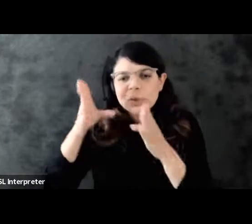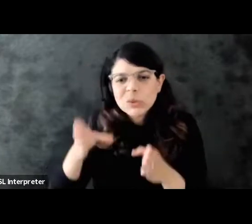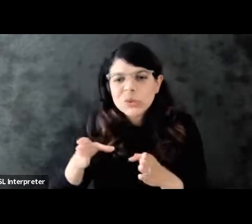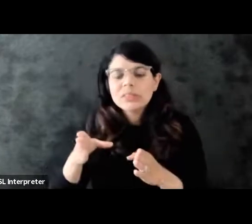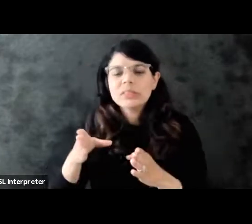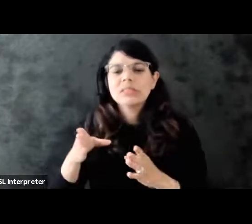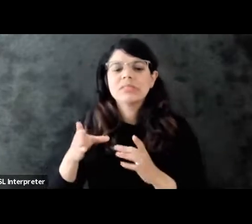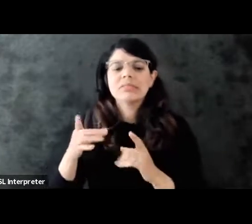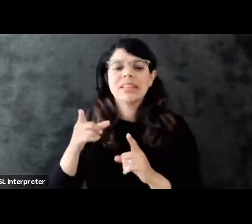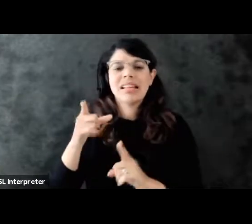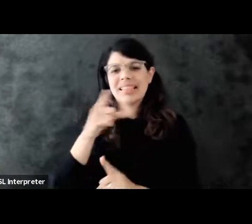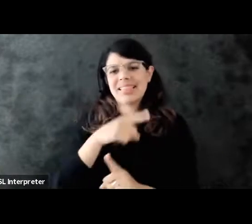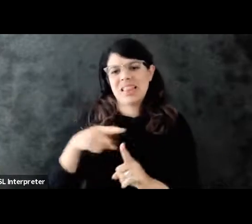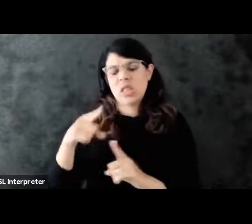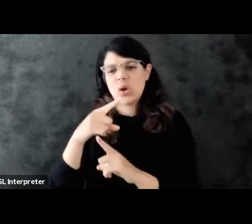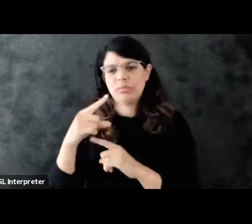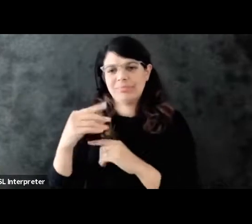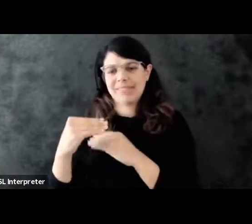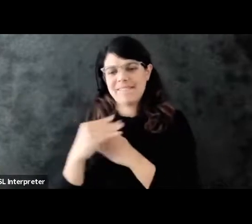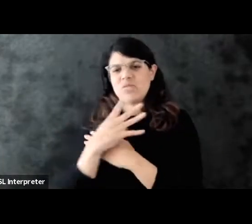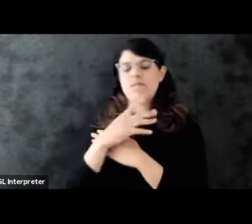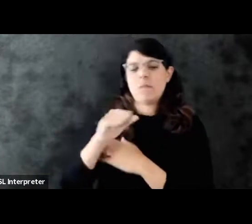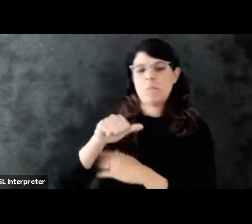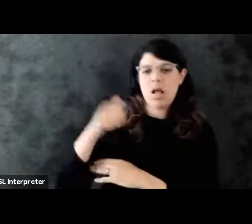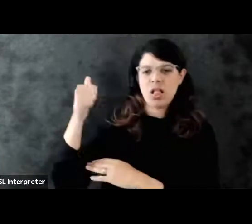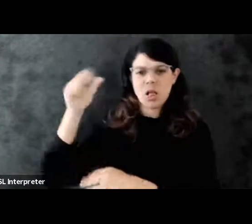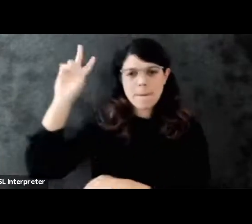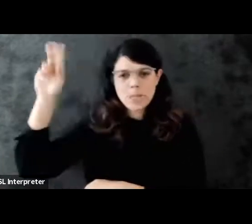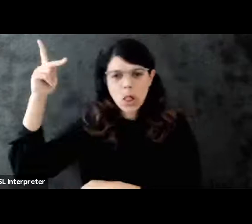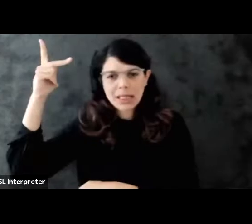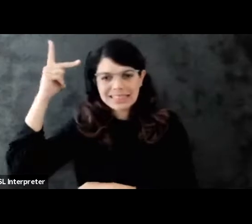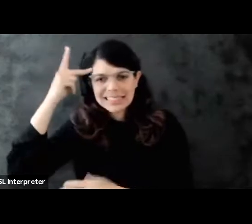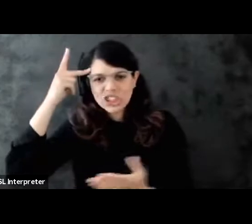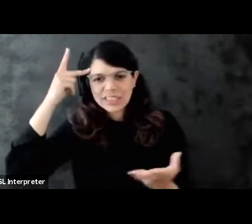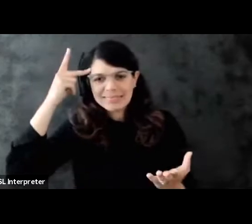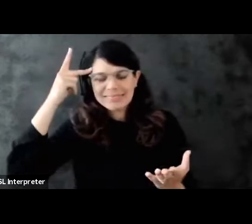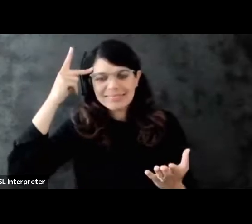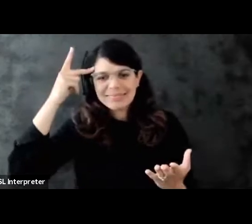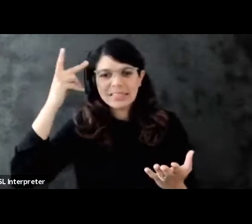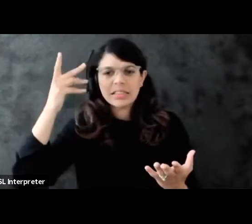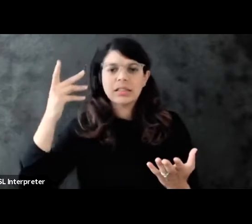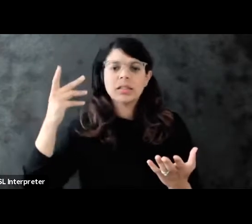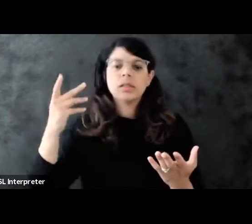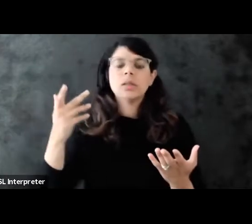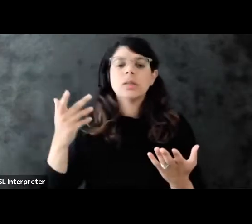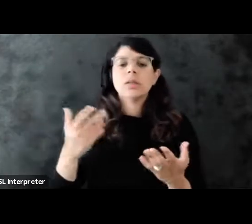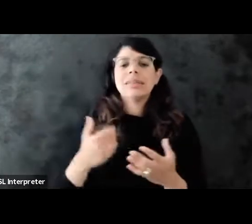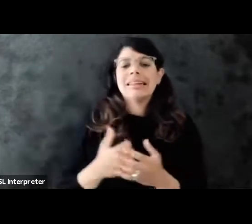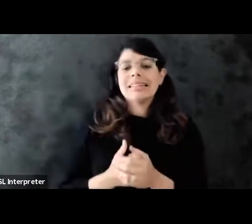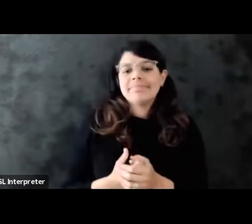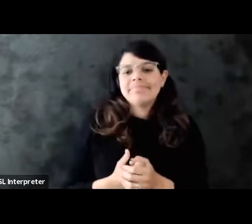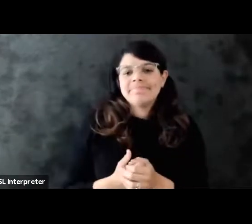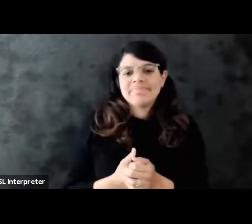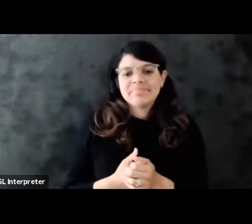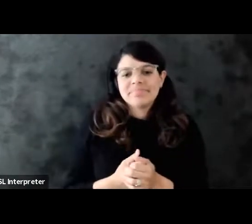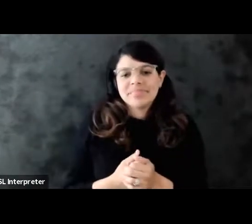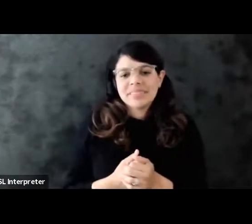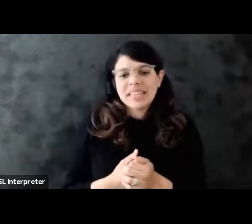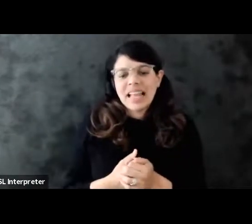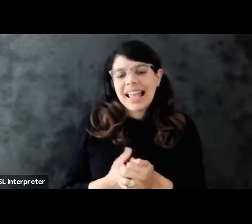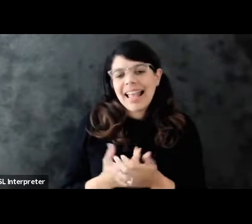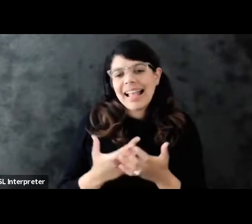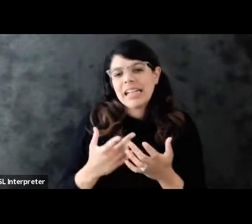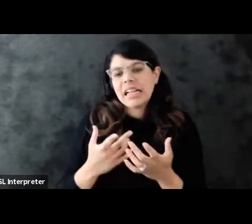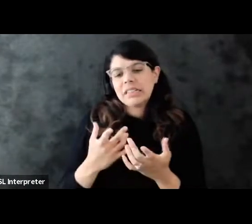I'm saying? And unfortunately, historically, that has come to be quote, writing history from the winning side,